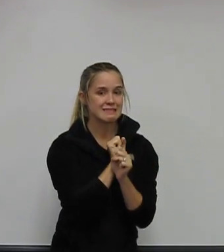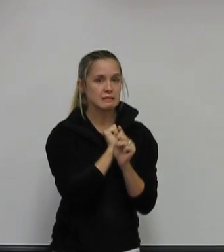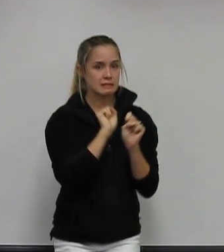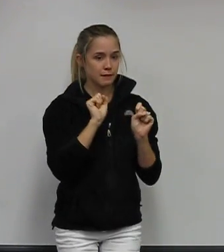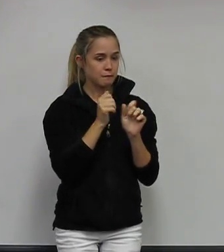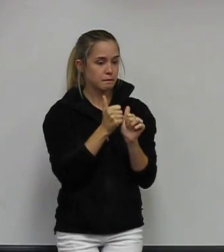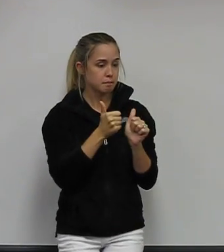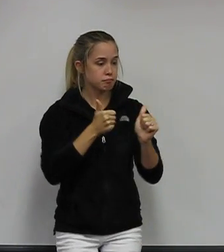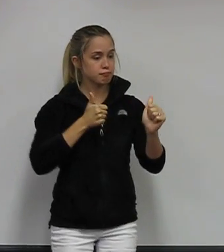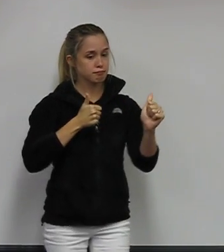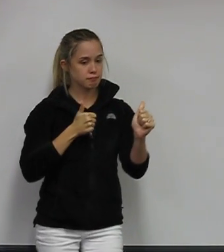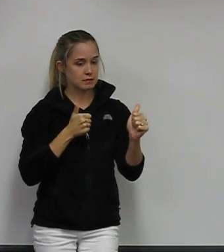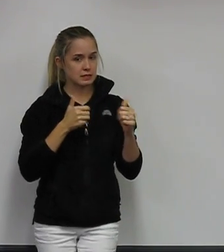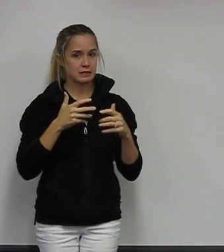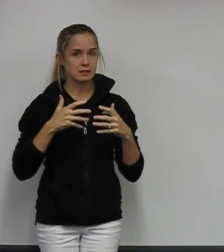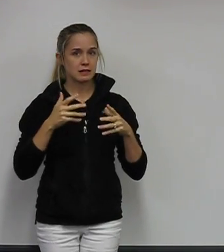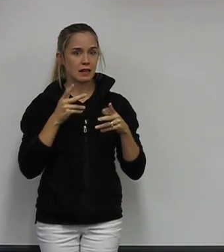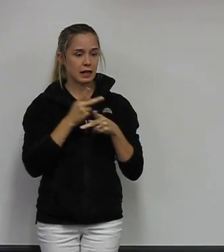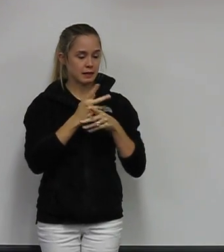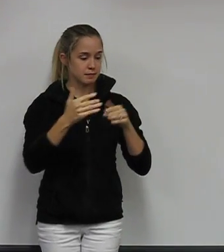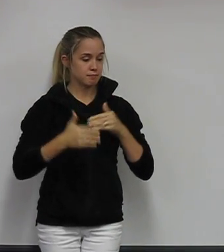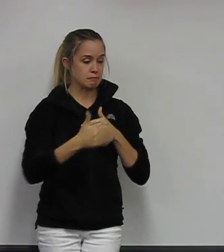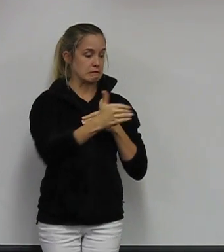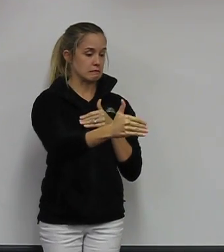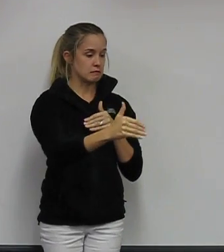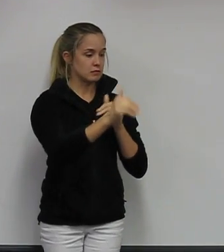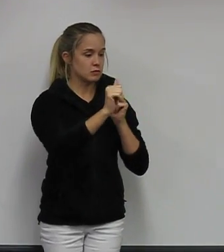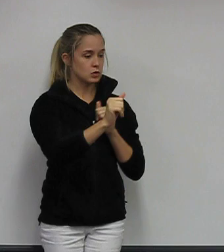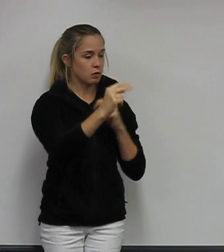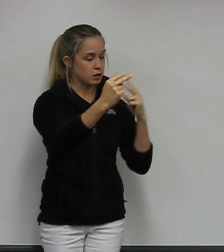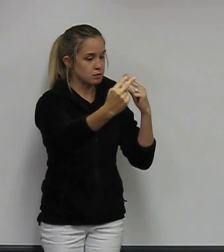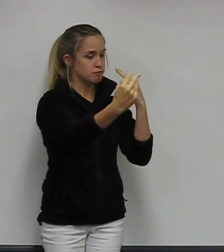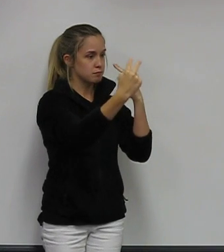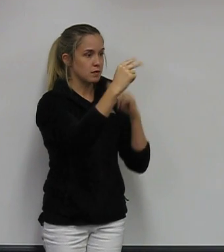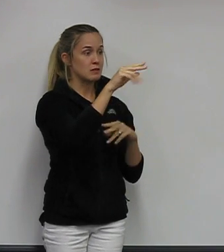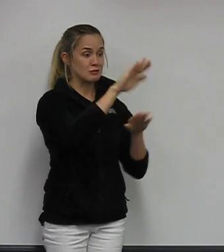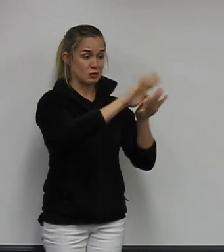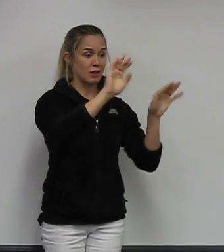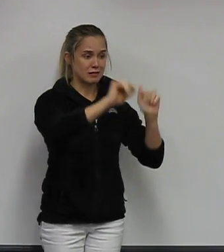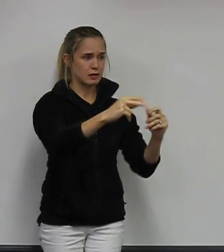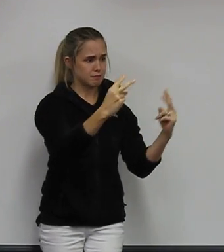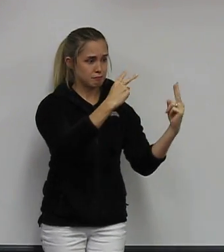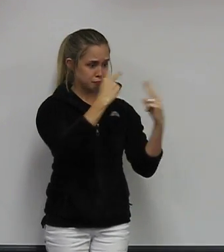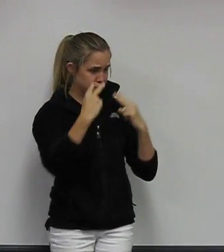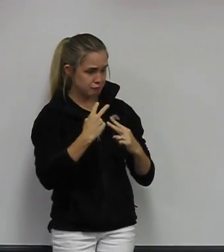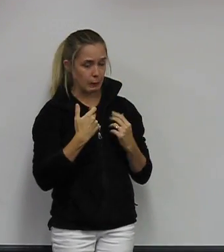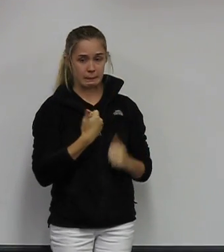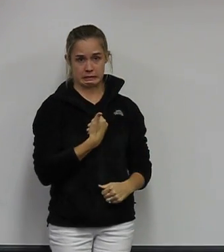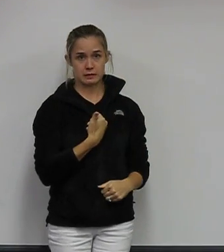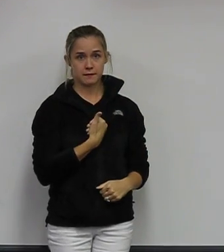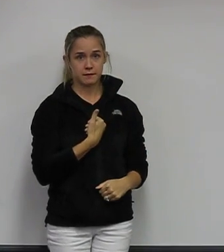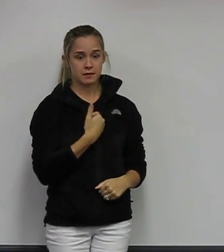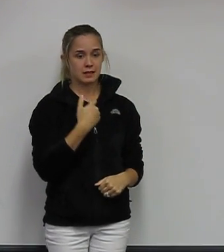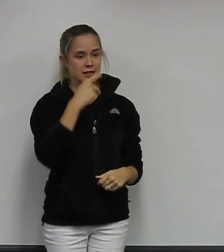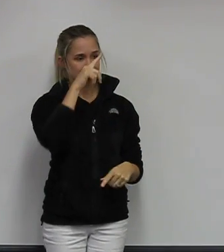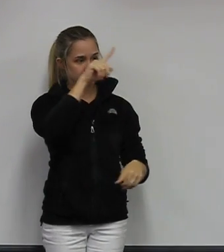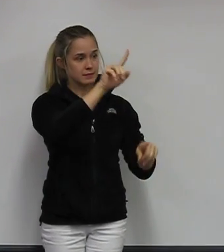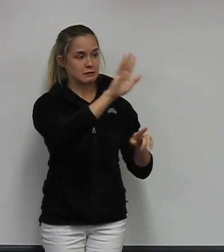the child. This gives the child the opportunity to evaluate me and kind of give him an idea if I'm a safe person that he wants to interact